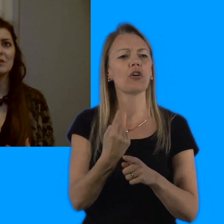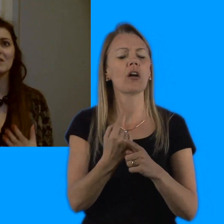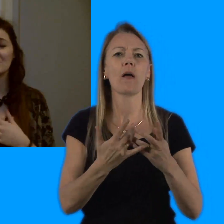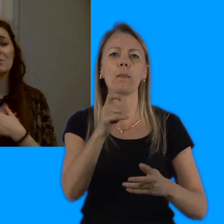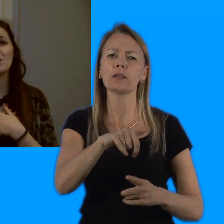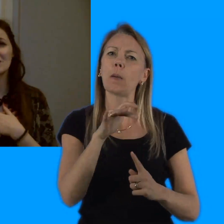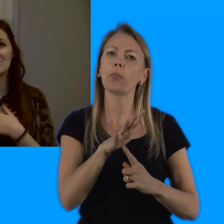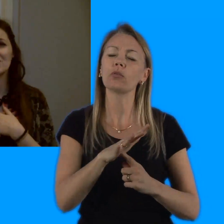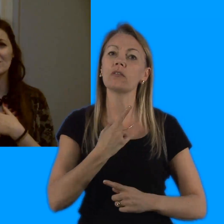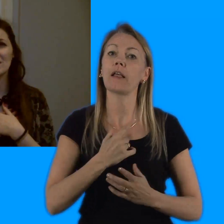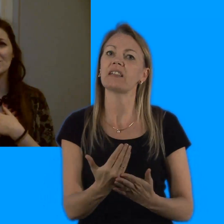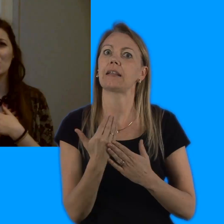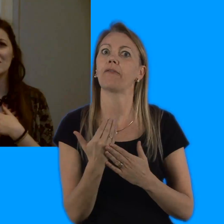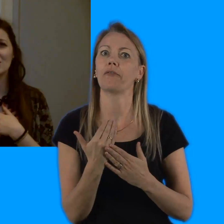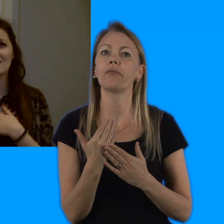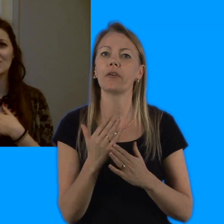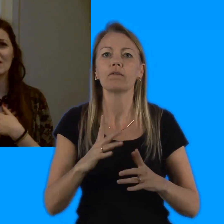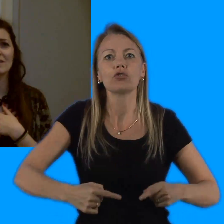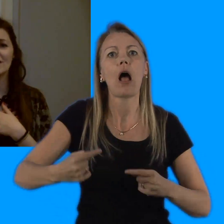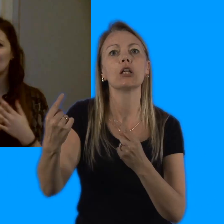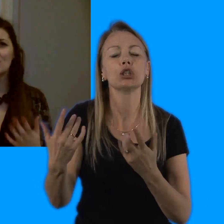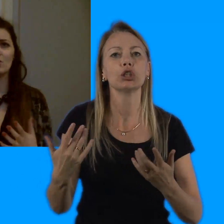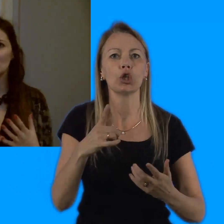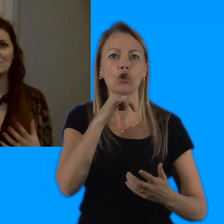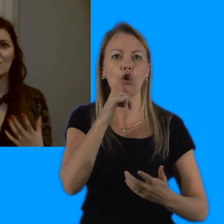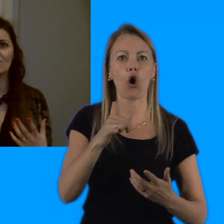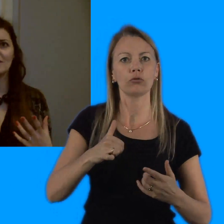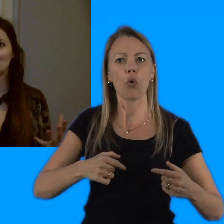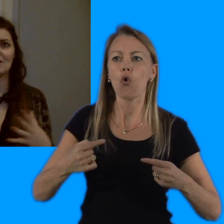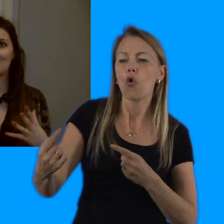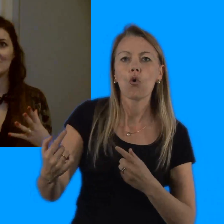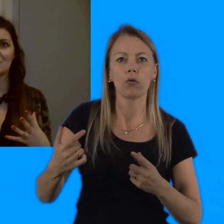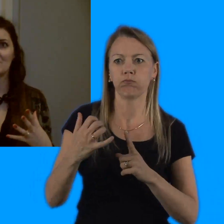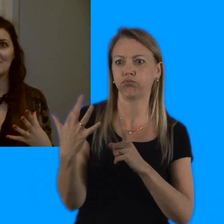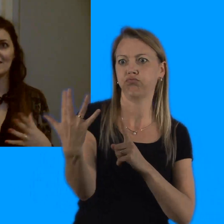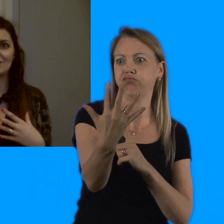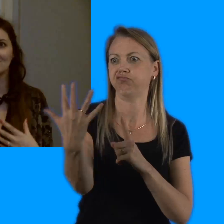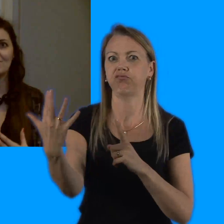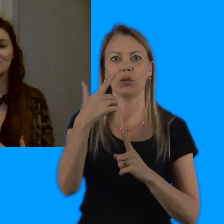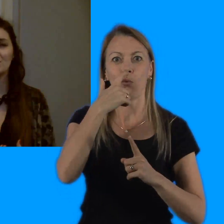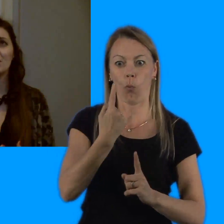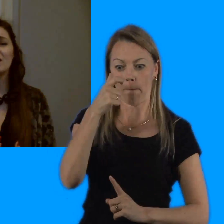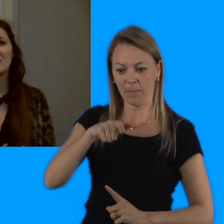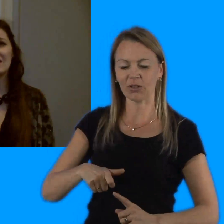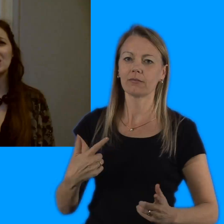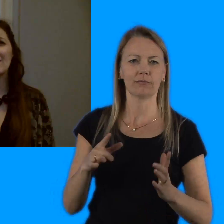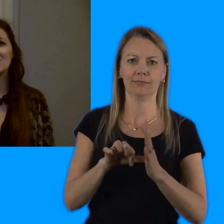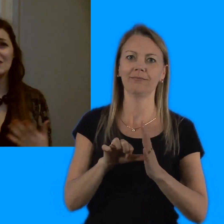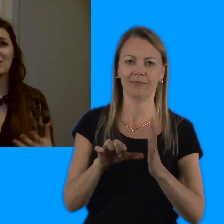else we were talking about it, it's important to keep yourself safe though when you're challenging things, you know, not to be confrontational in a way that's going to make things unsafe for you.